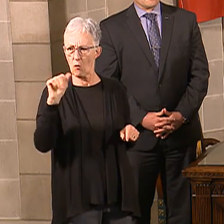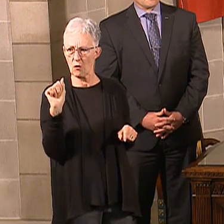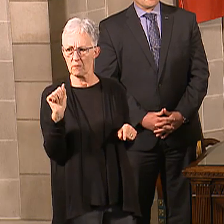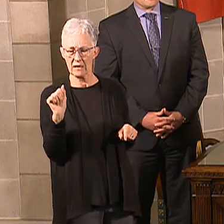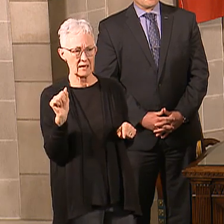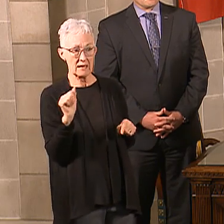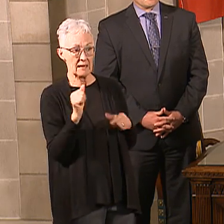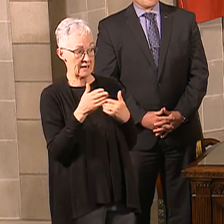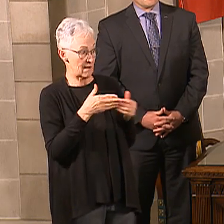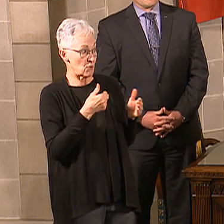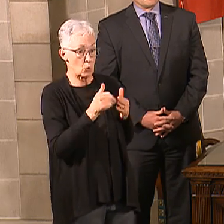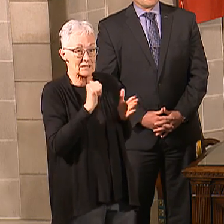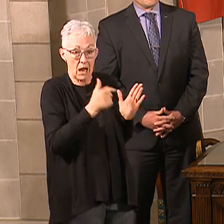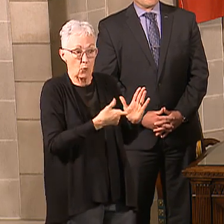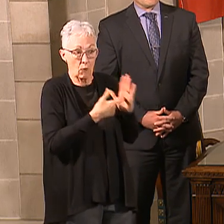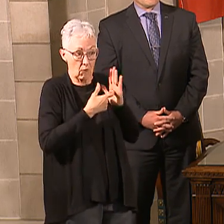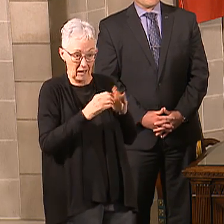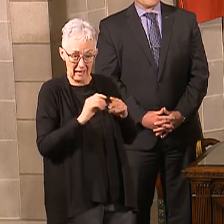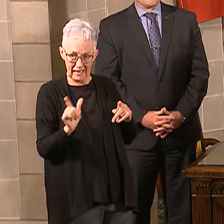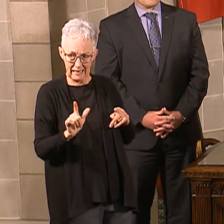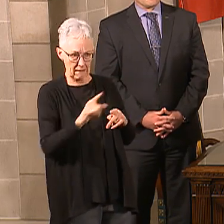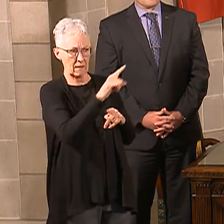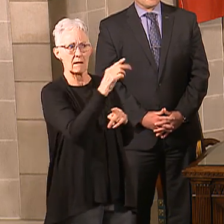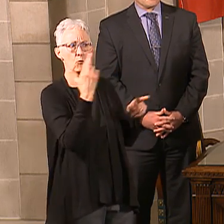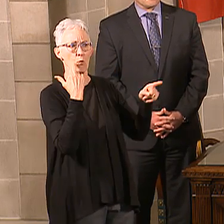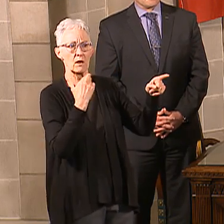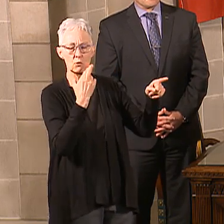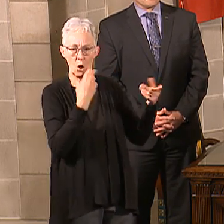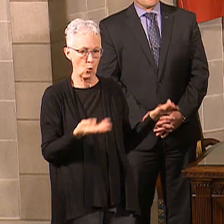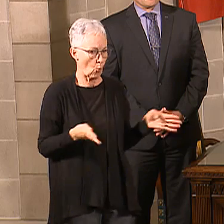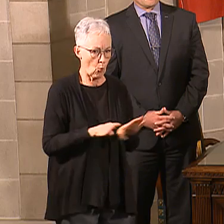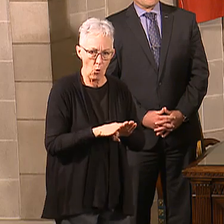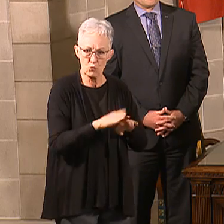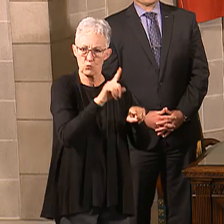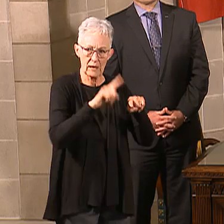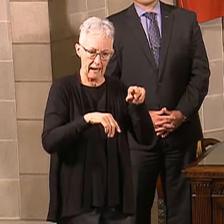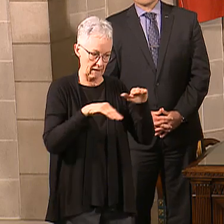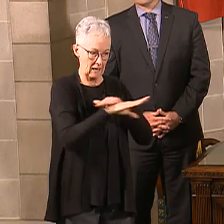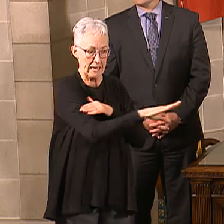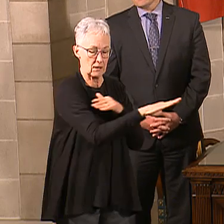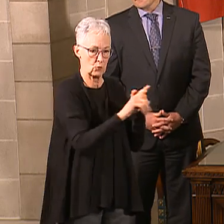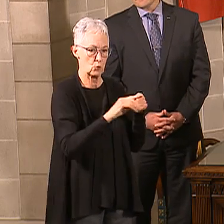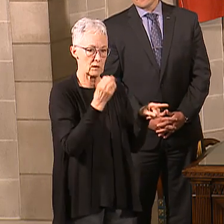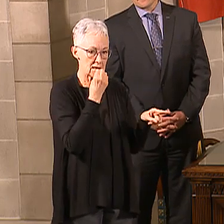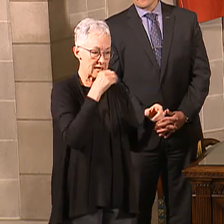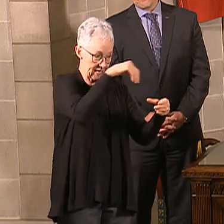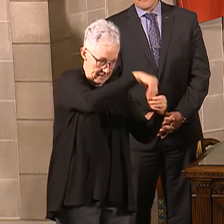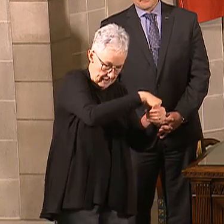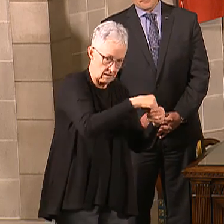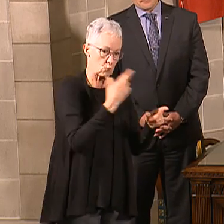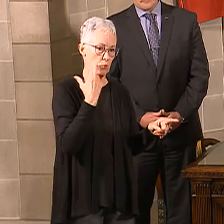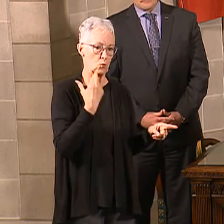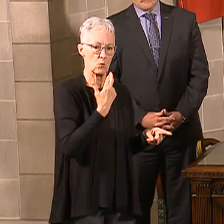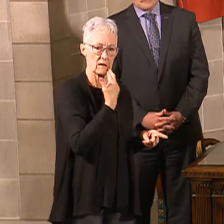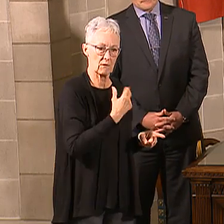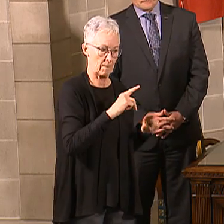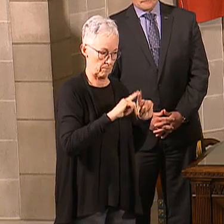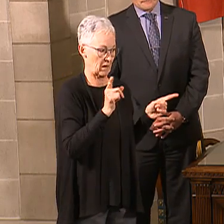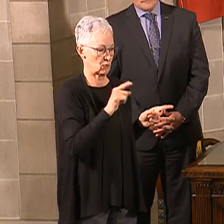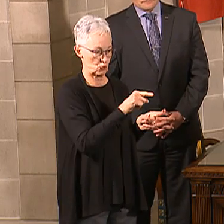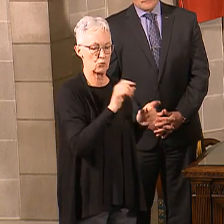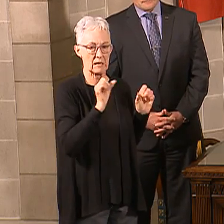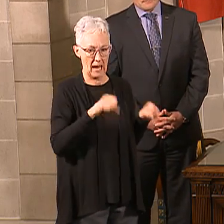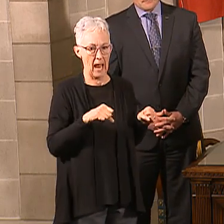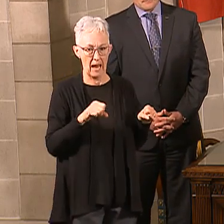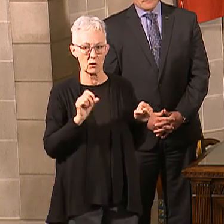wasn't required in Lincoln. So we have a plan, we're working the plan, and we're gonna continue to work the plan. So you're basing